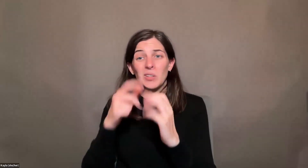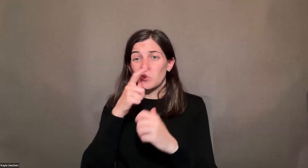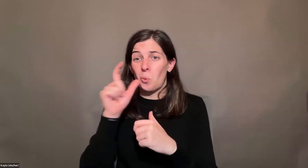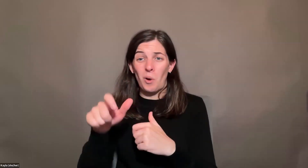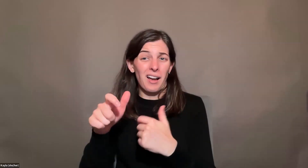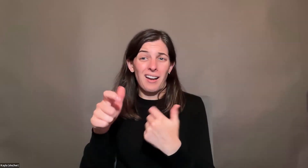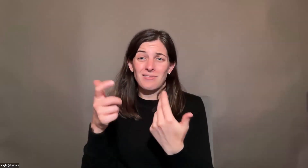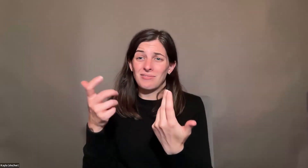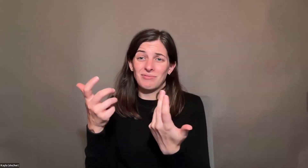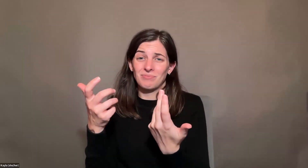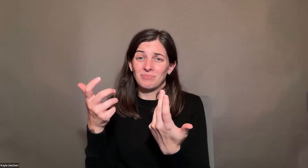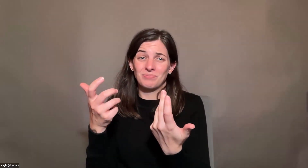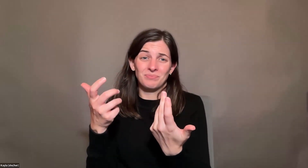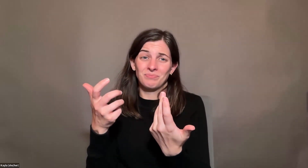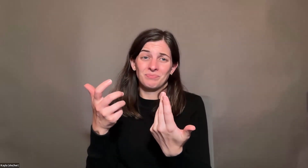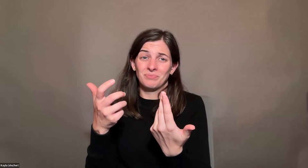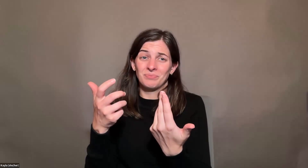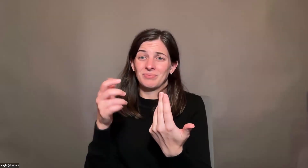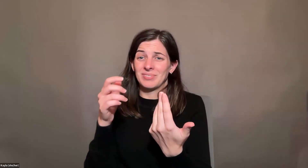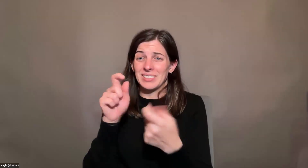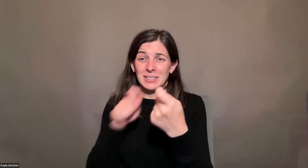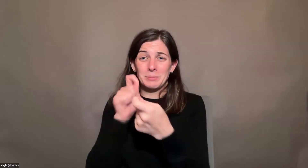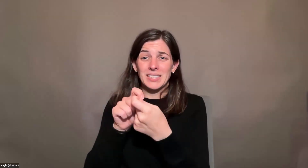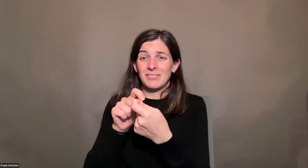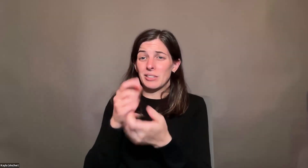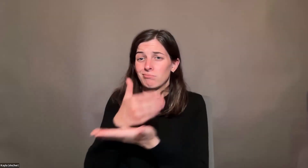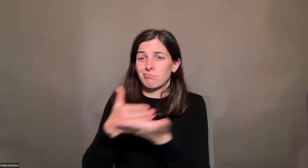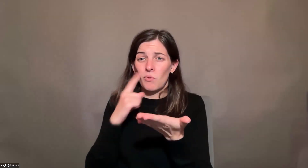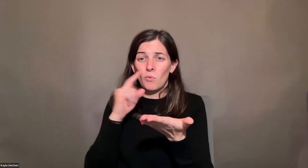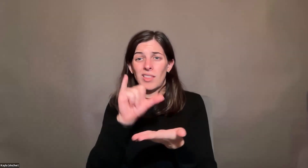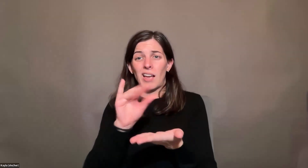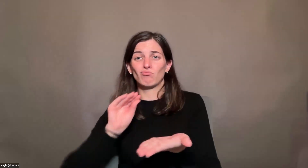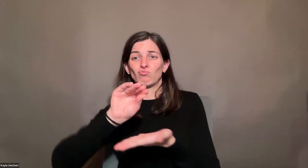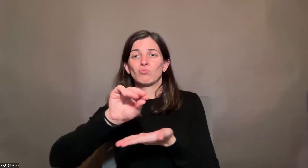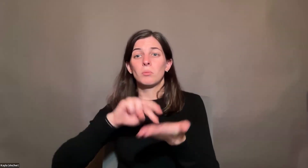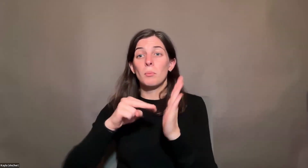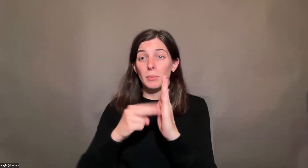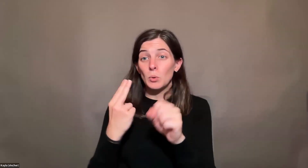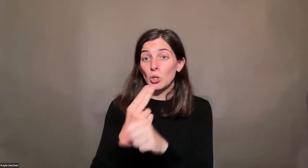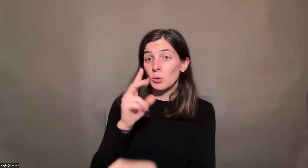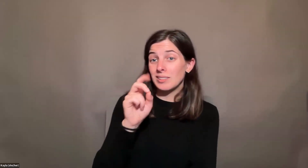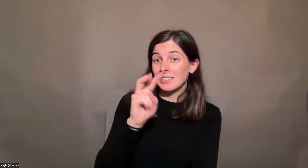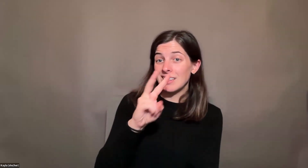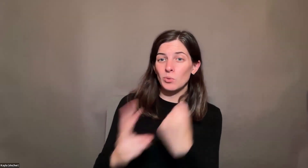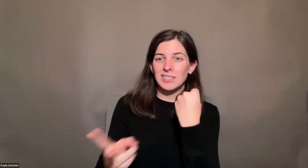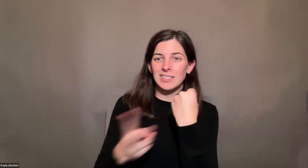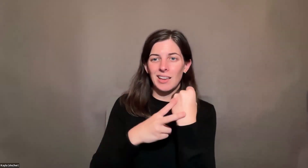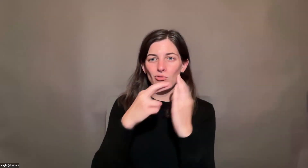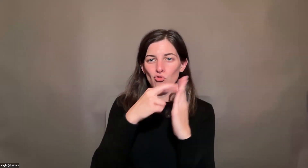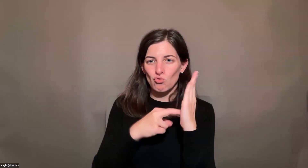uh, element for in HTML. So we can use div and set the role and the label. So for the site